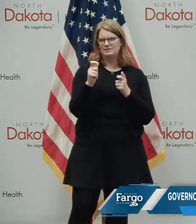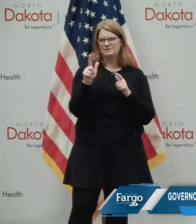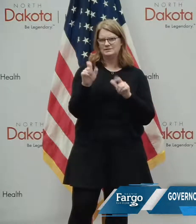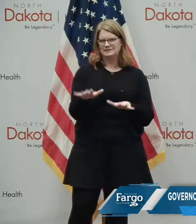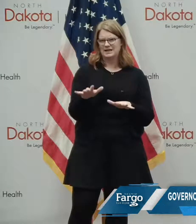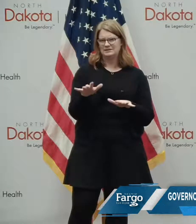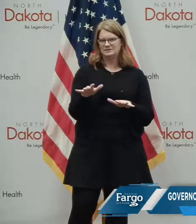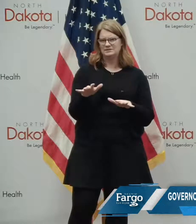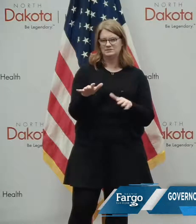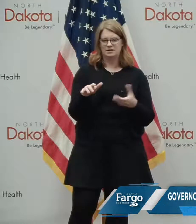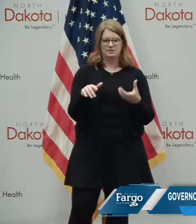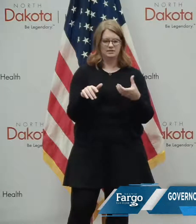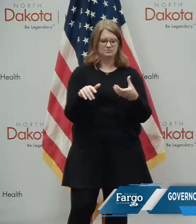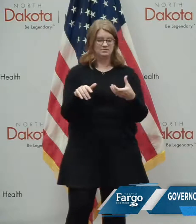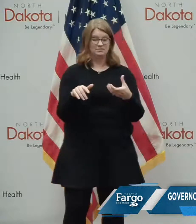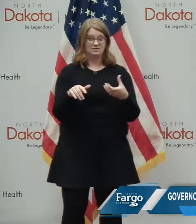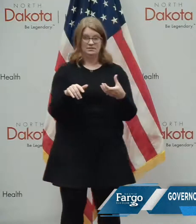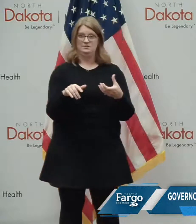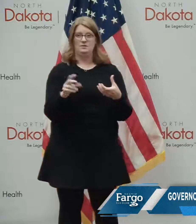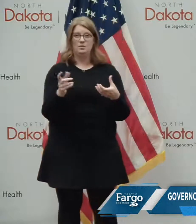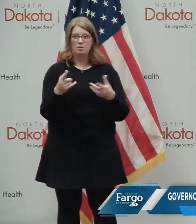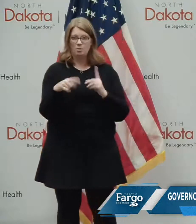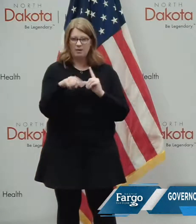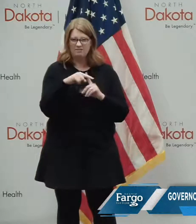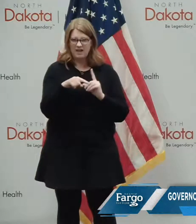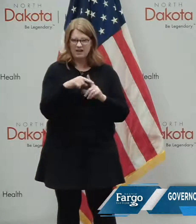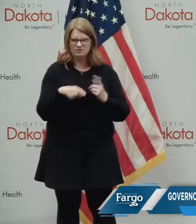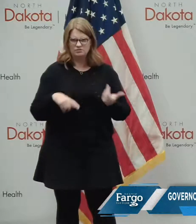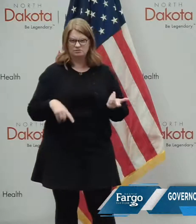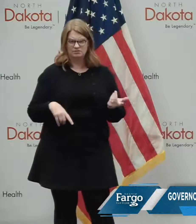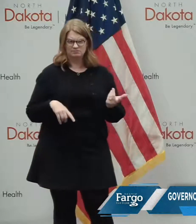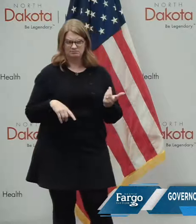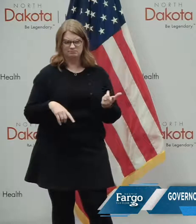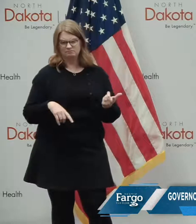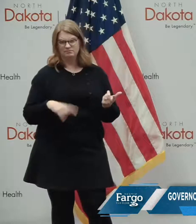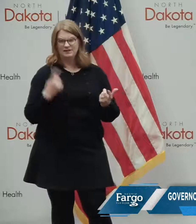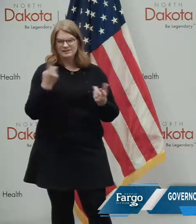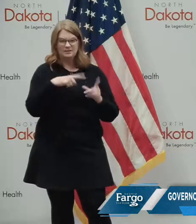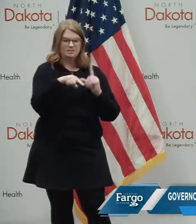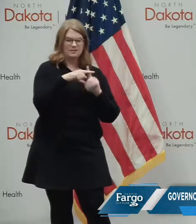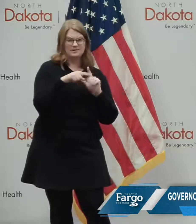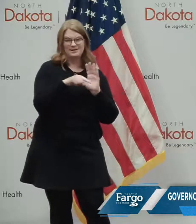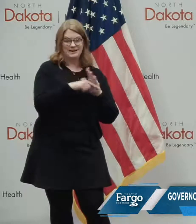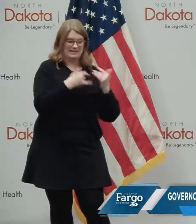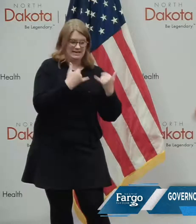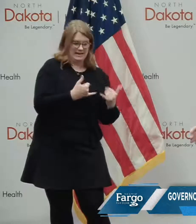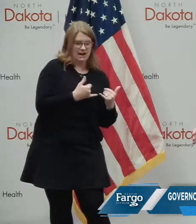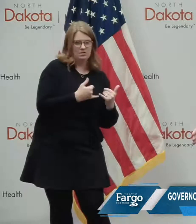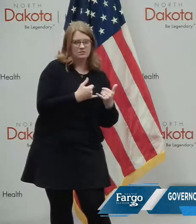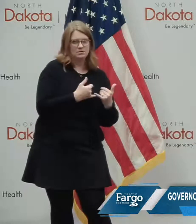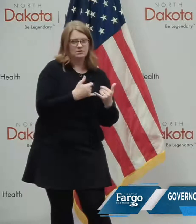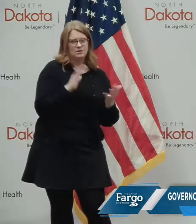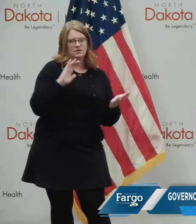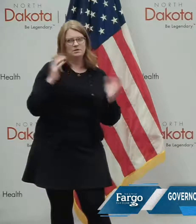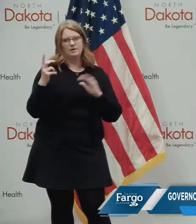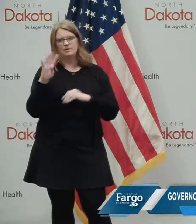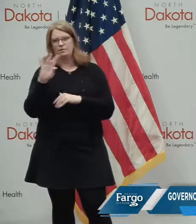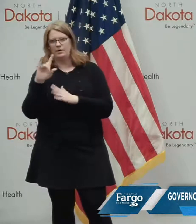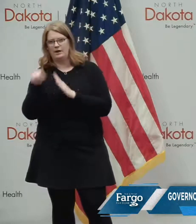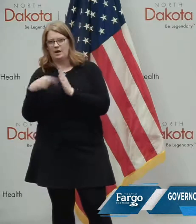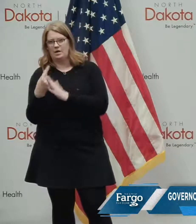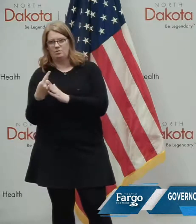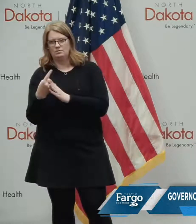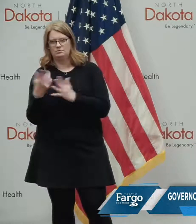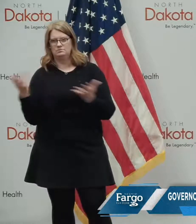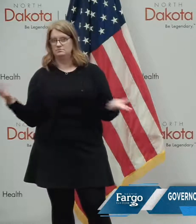of the advantage of being able to identify if someone is positive or negative now versus finding out in 48 hours if they're positive or negative. Think